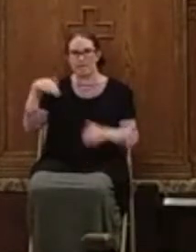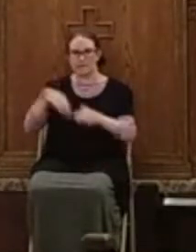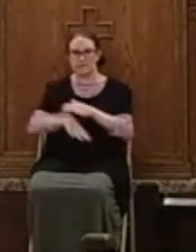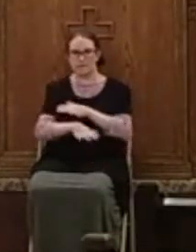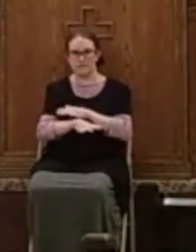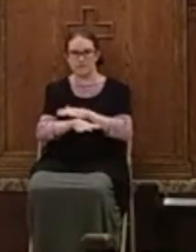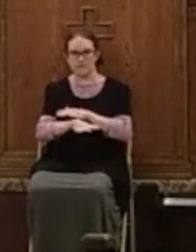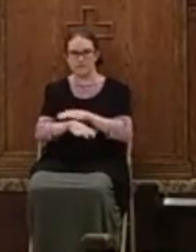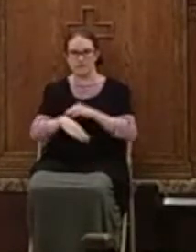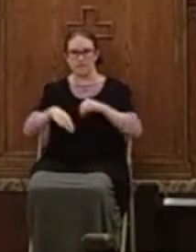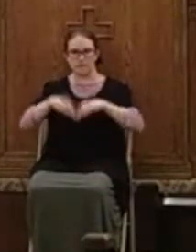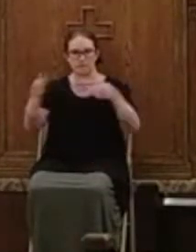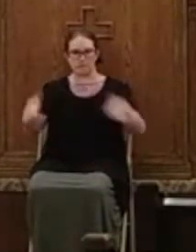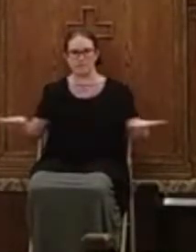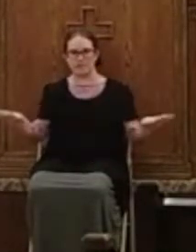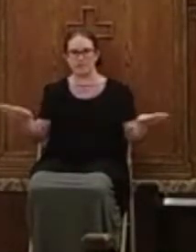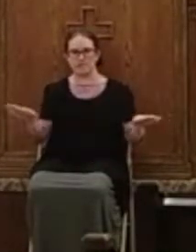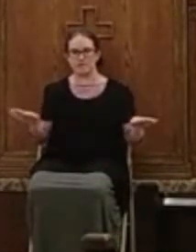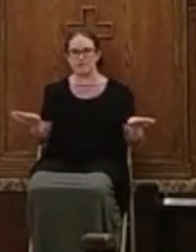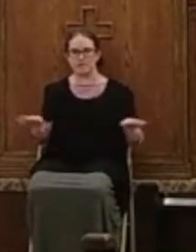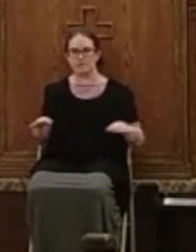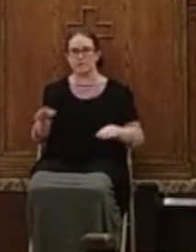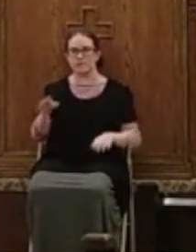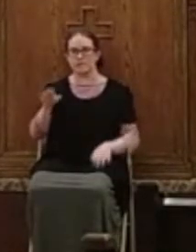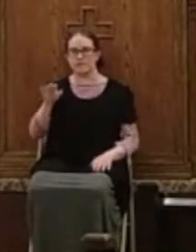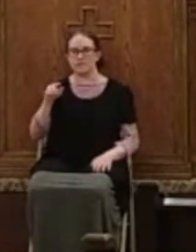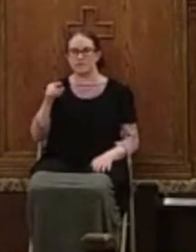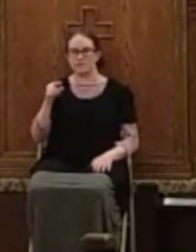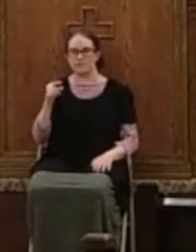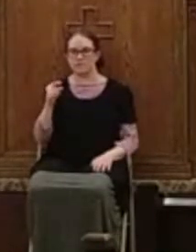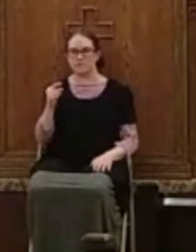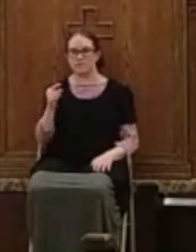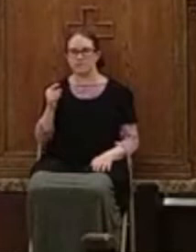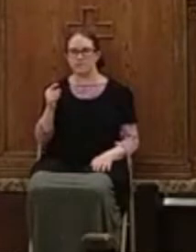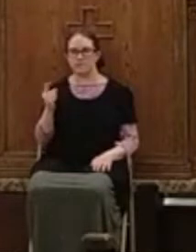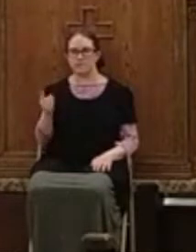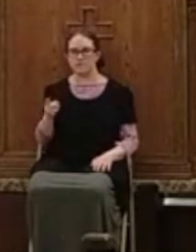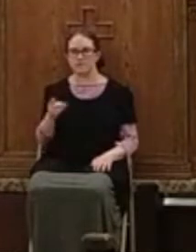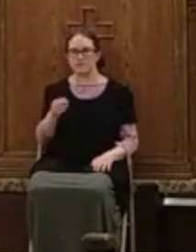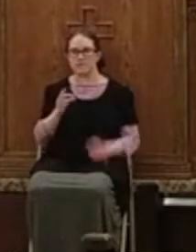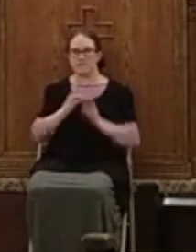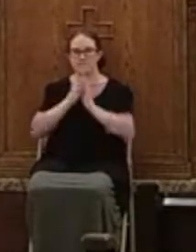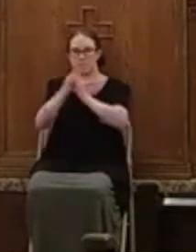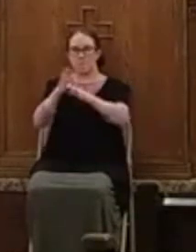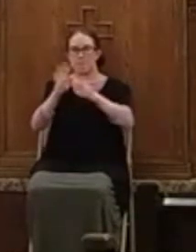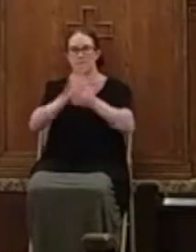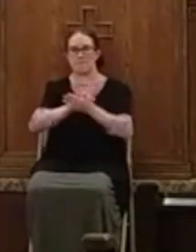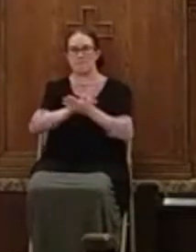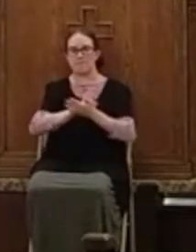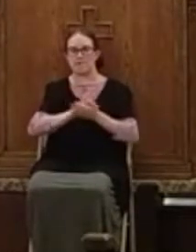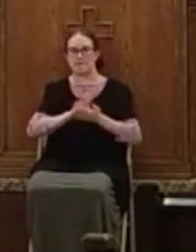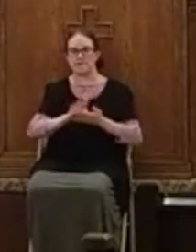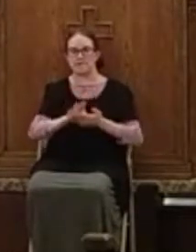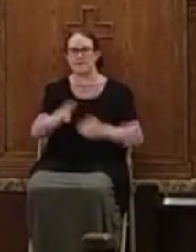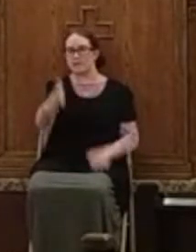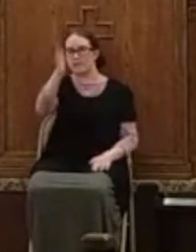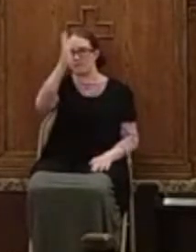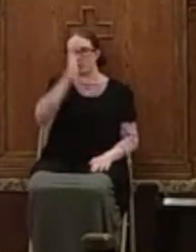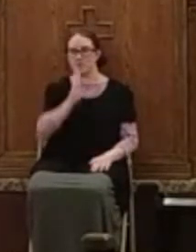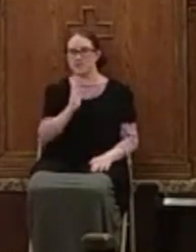into His presence like that. Justified by faith. We have peace with